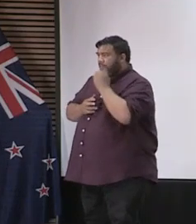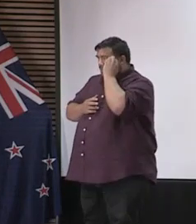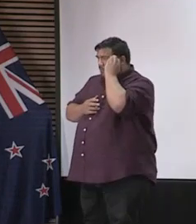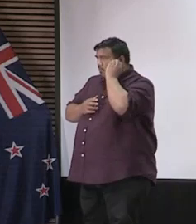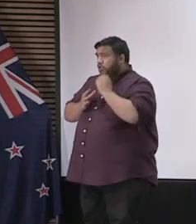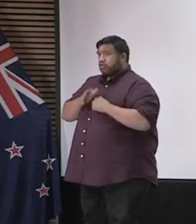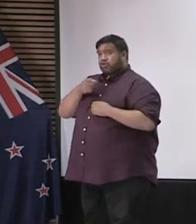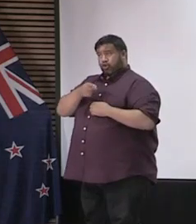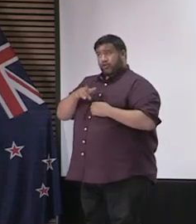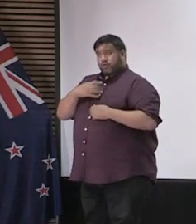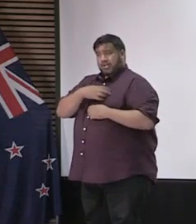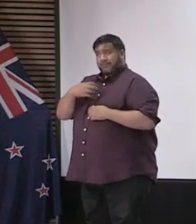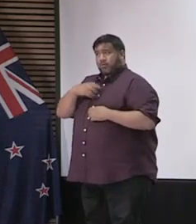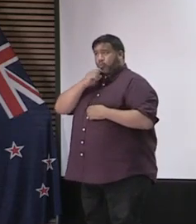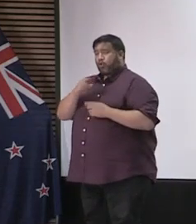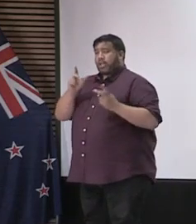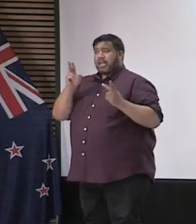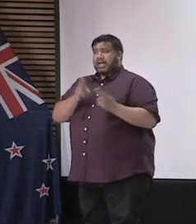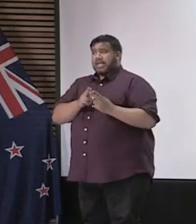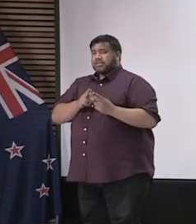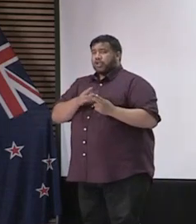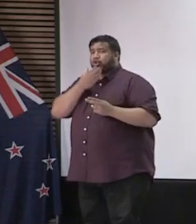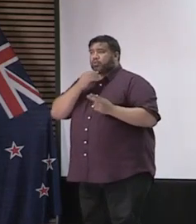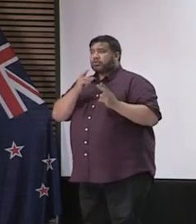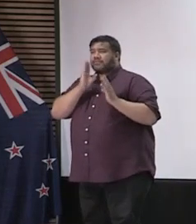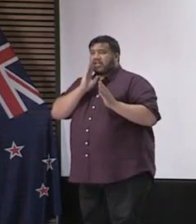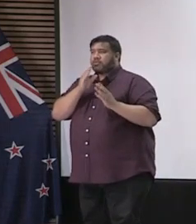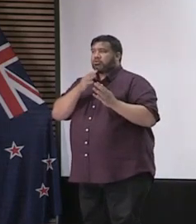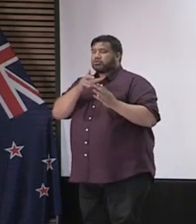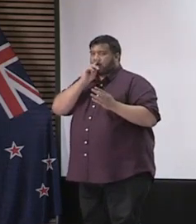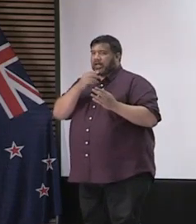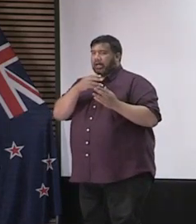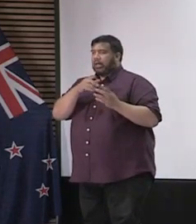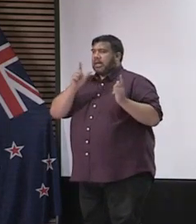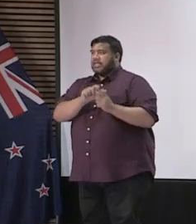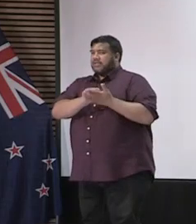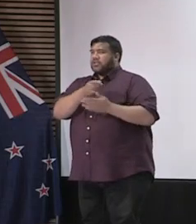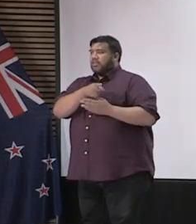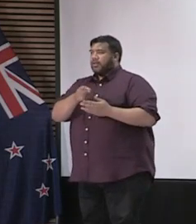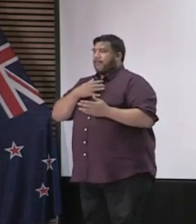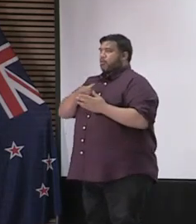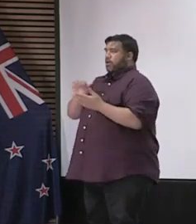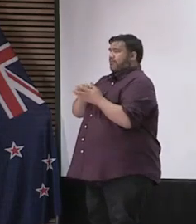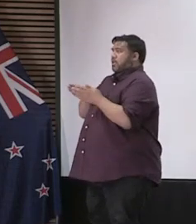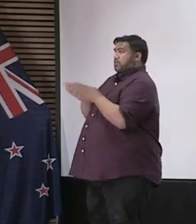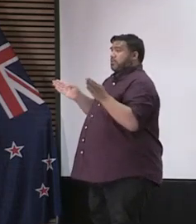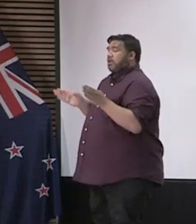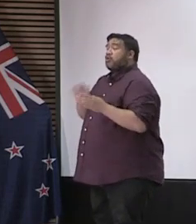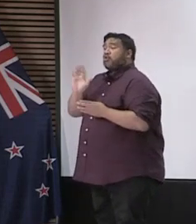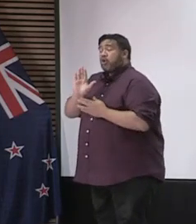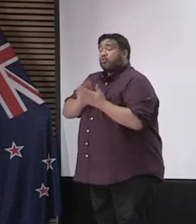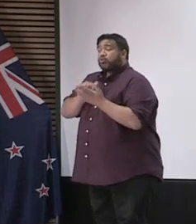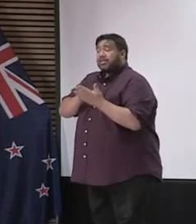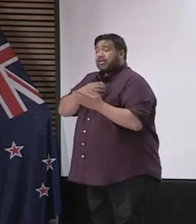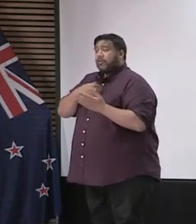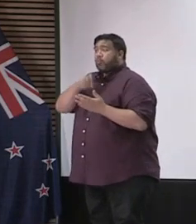platforms like Facebook and Google? We will continue to advertise in places where New Zealanders are. We still have an obligation,